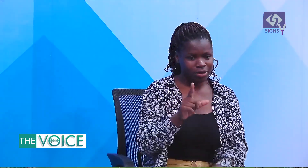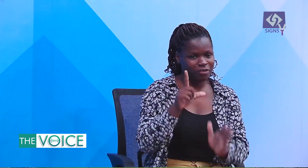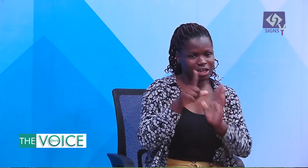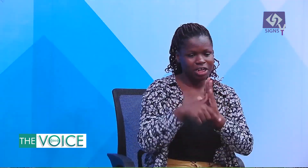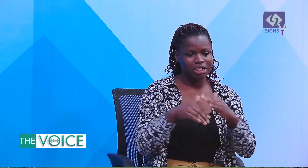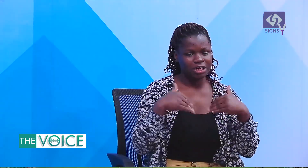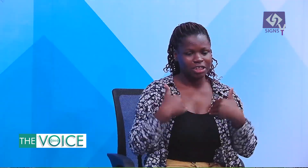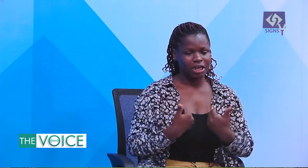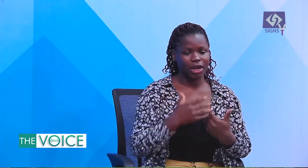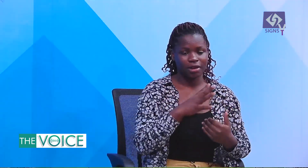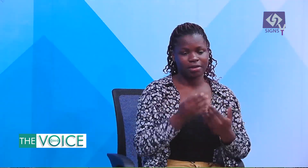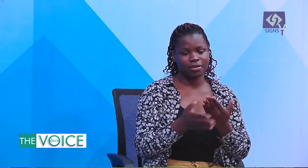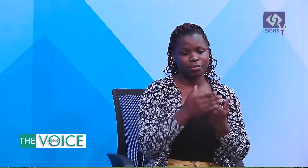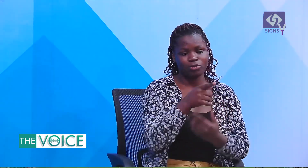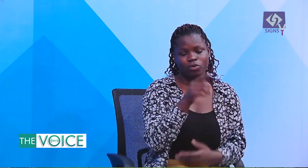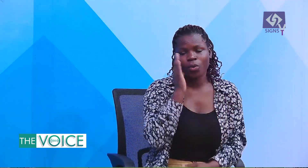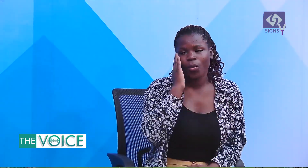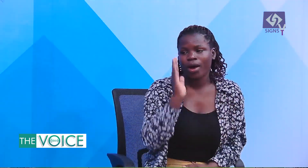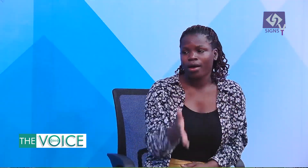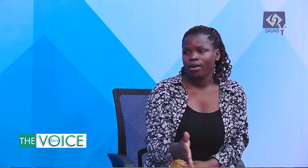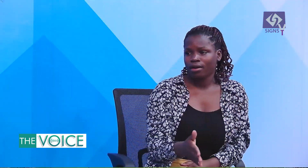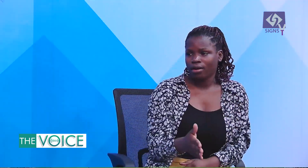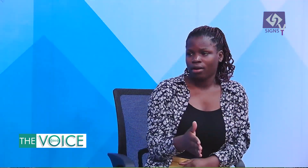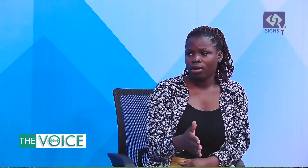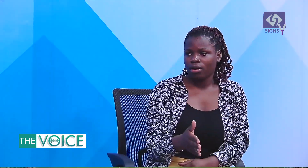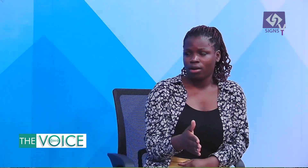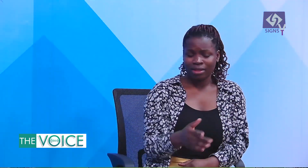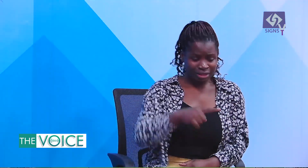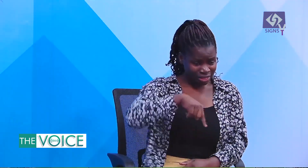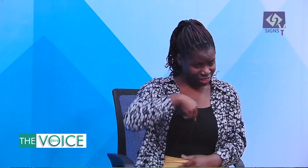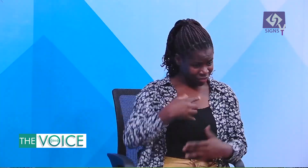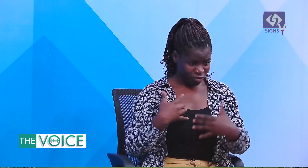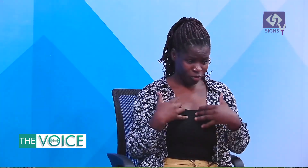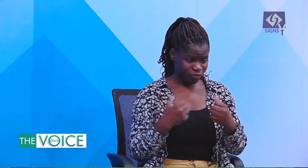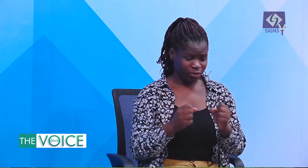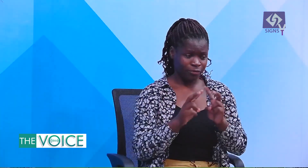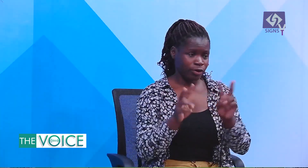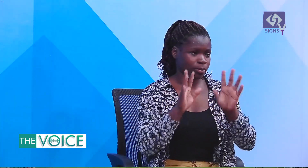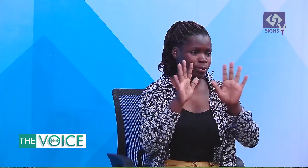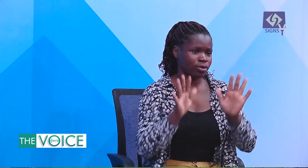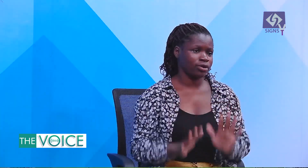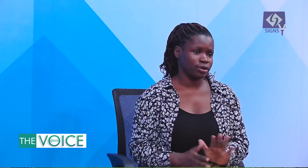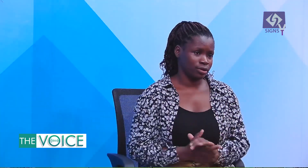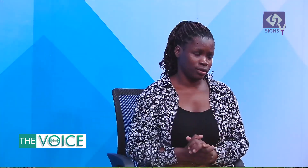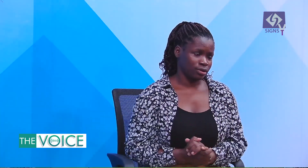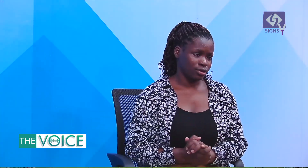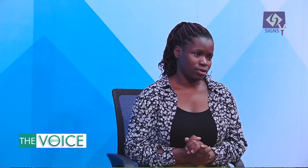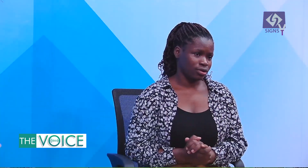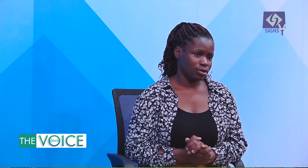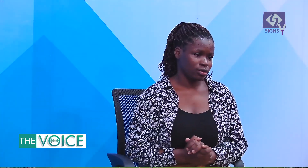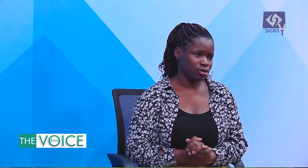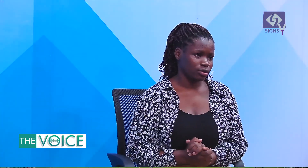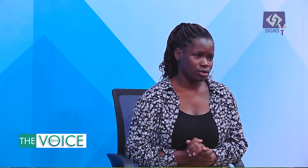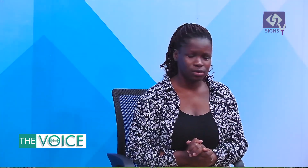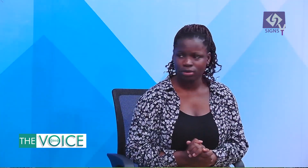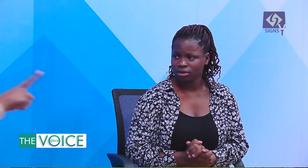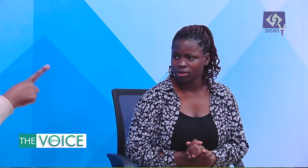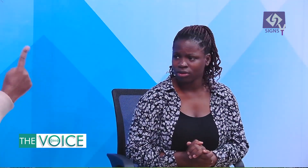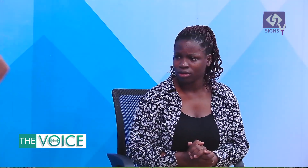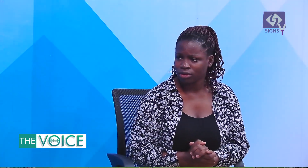And you have to make sure you keep on pushing and pushing. because self-confidence is very, very